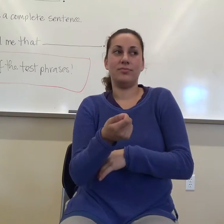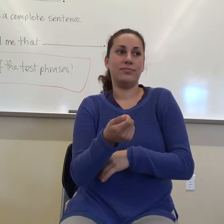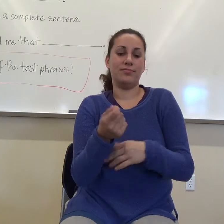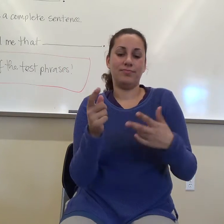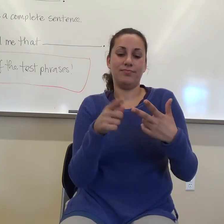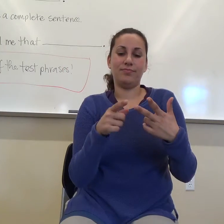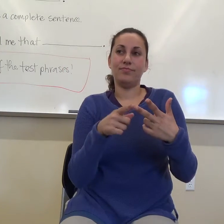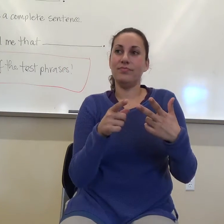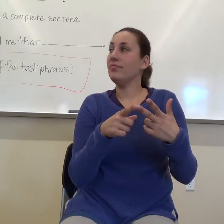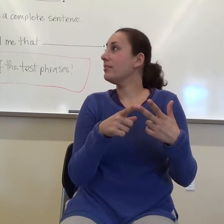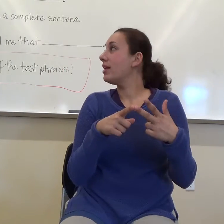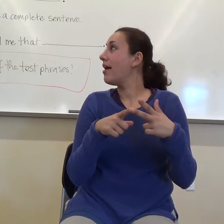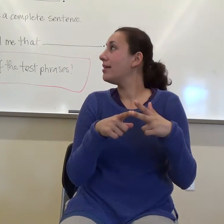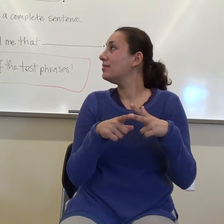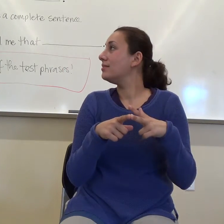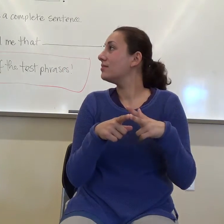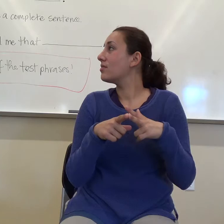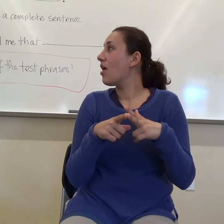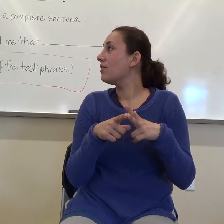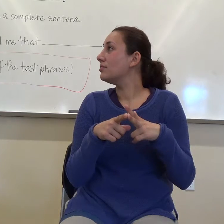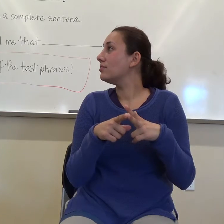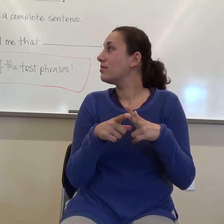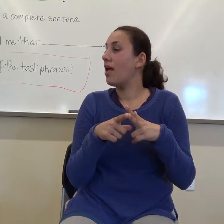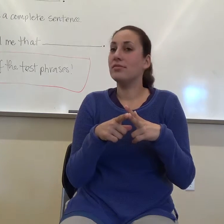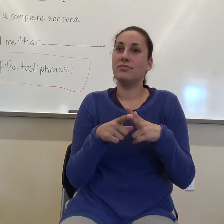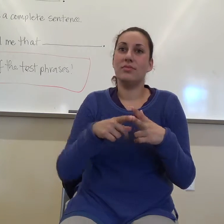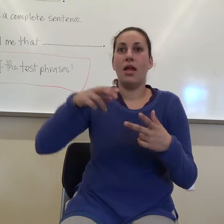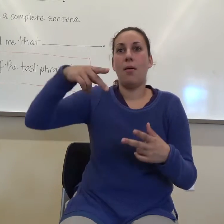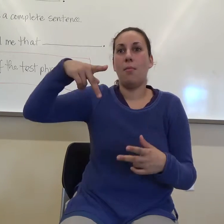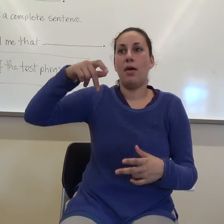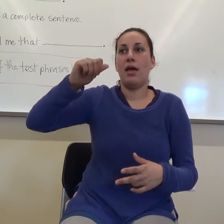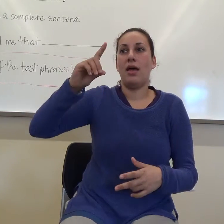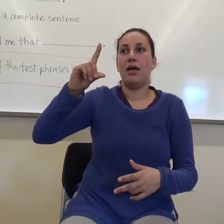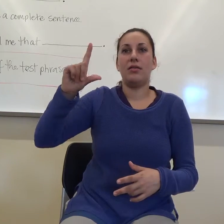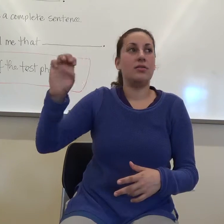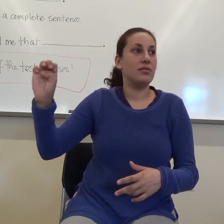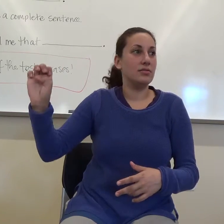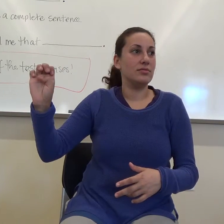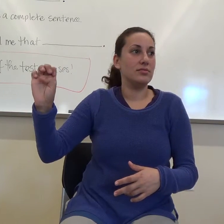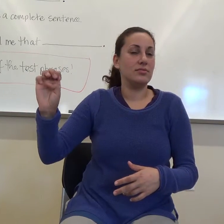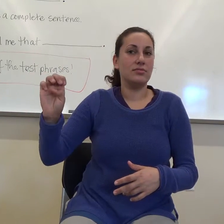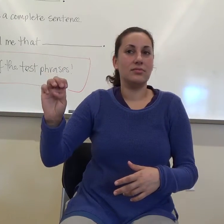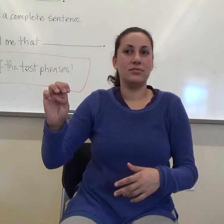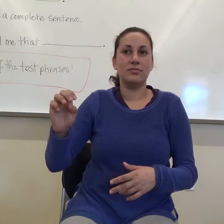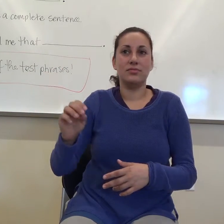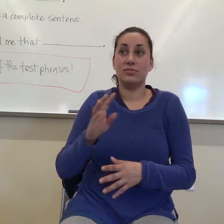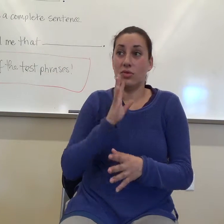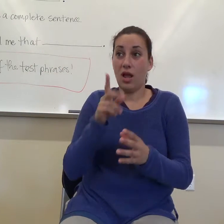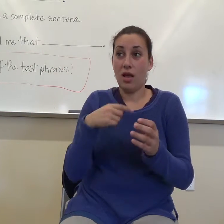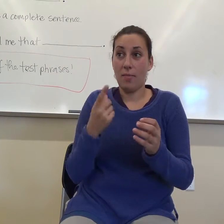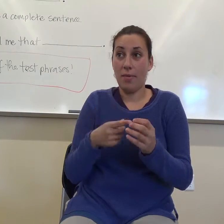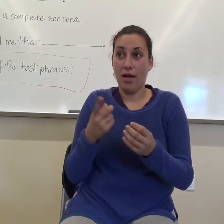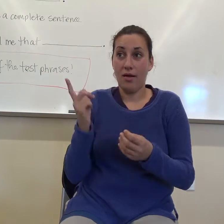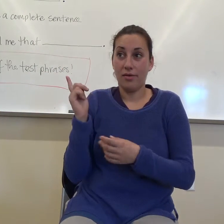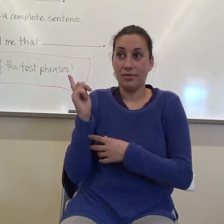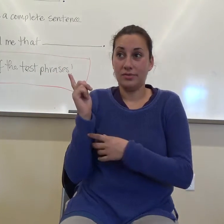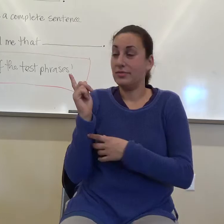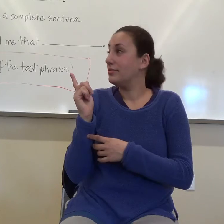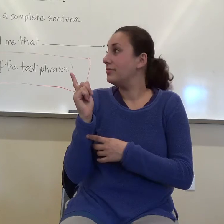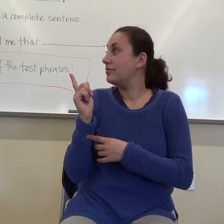Remember even the paddling. So evidently what we're talking about is just some kind